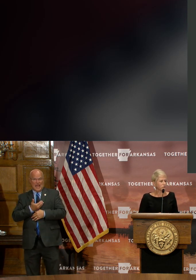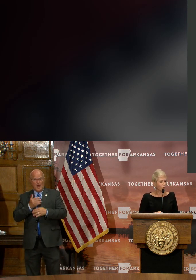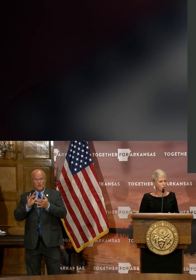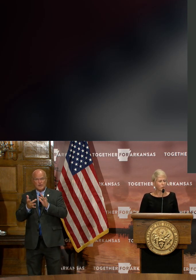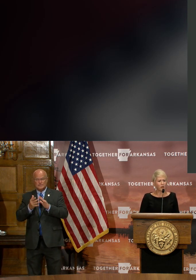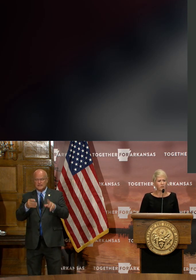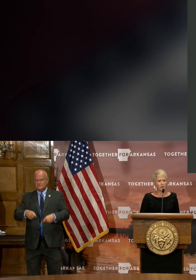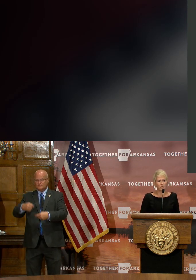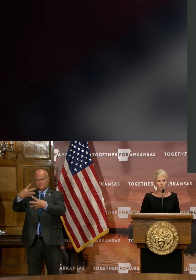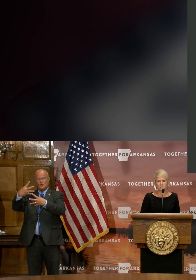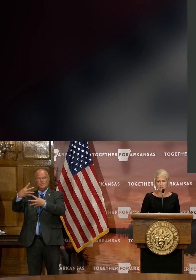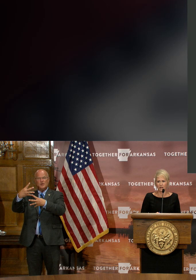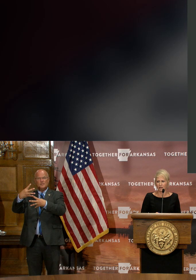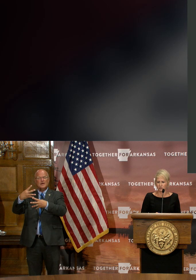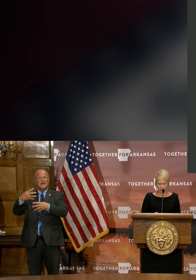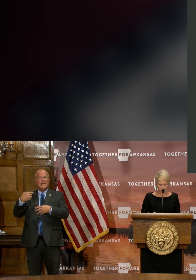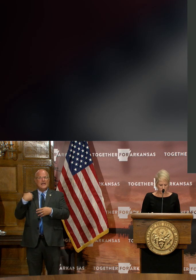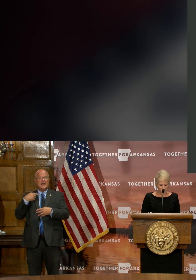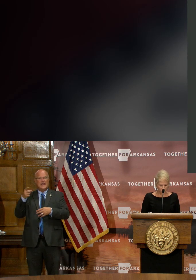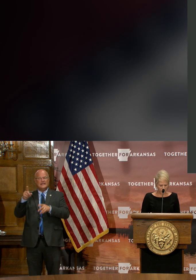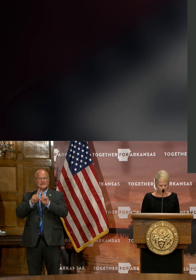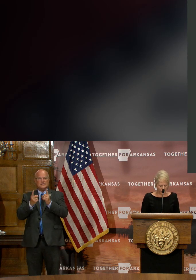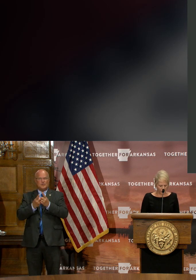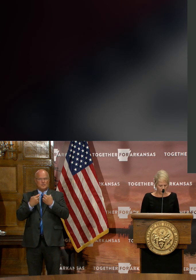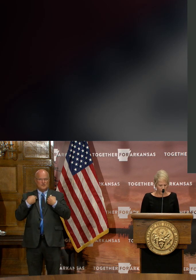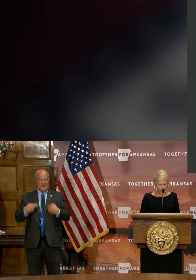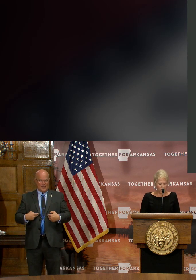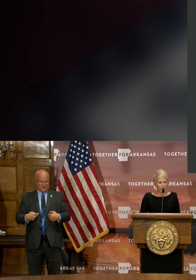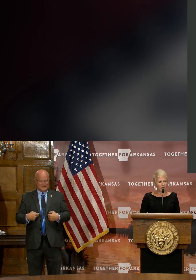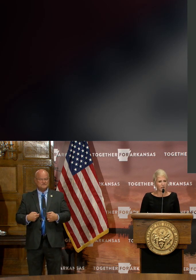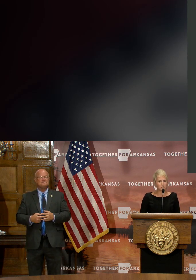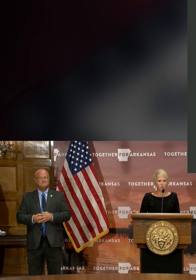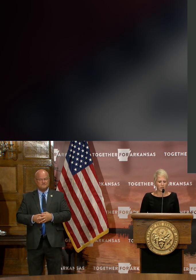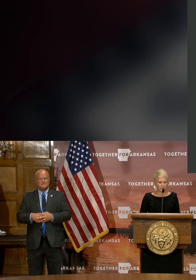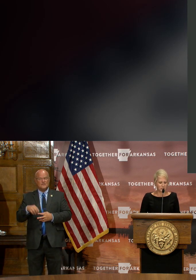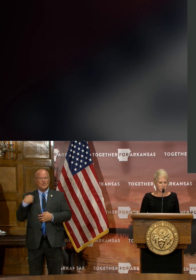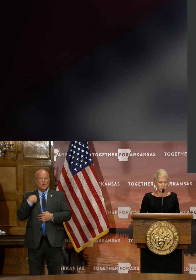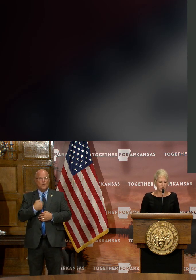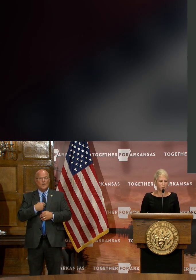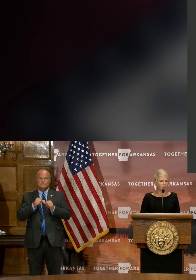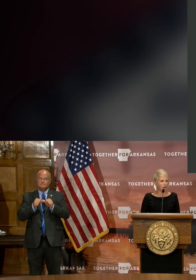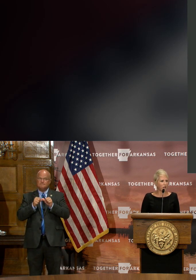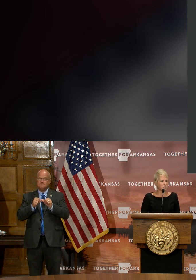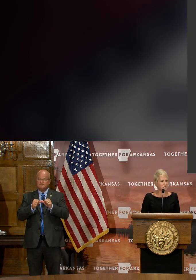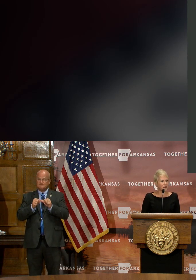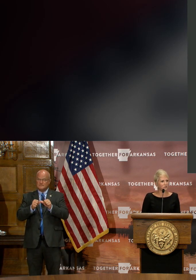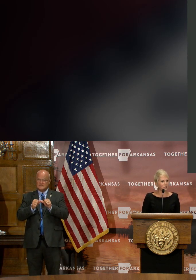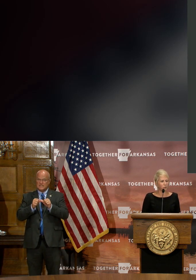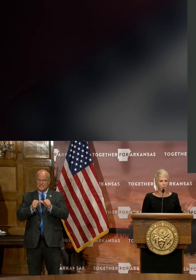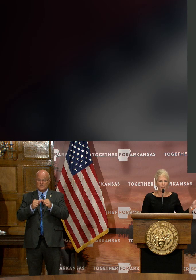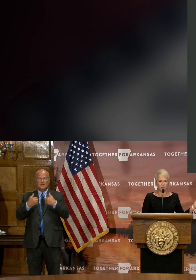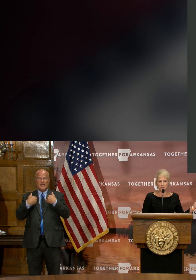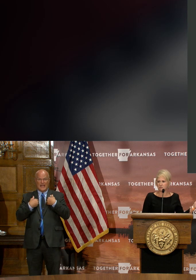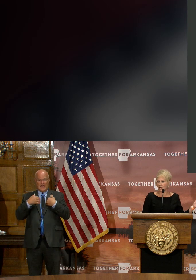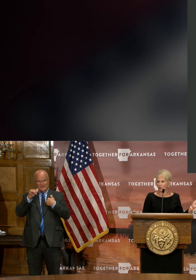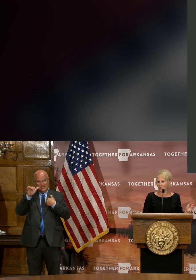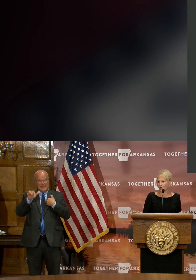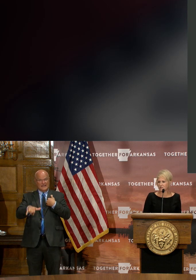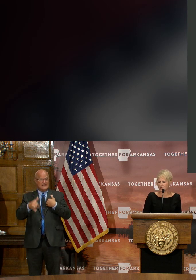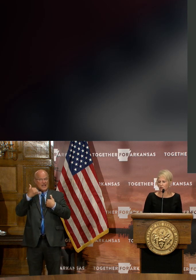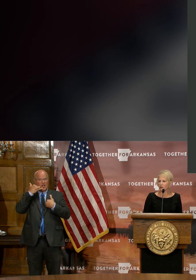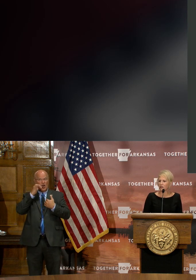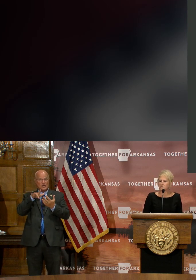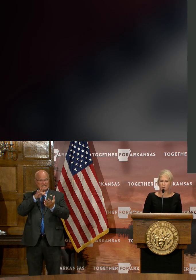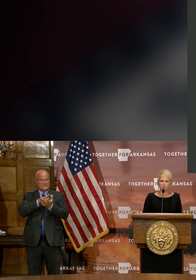website or on the website at the Department of Health. And we're going to continue staffing this